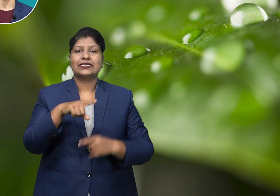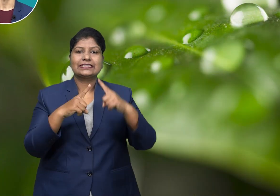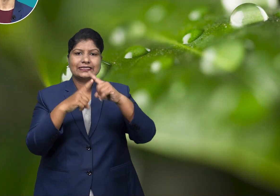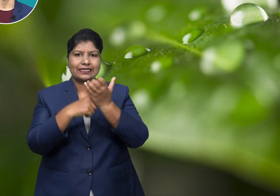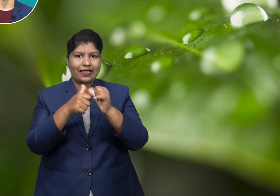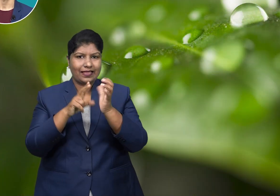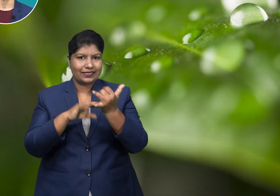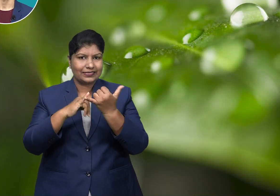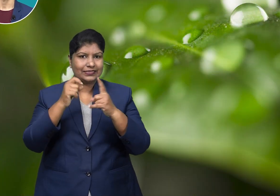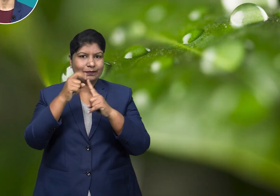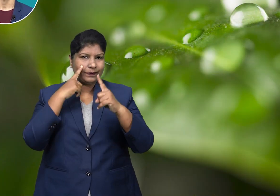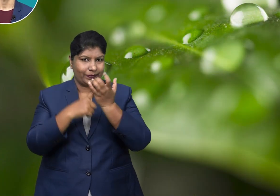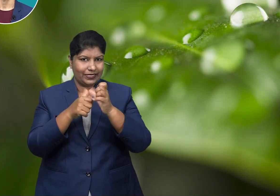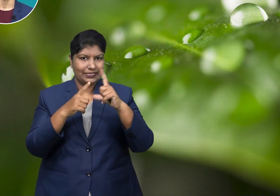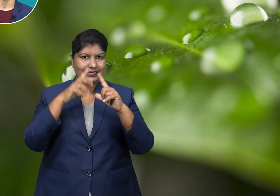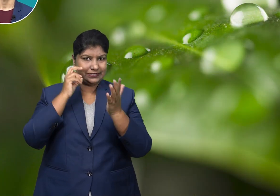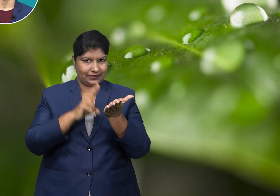Transpiration: